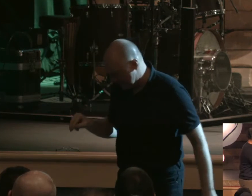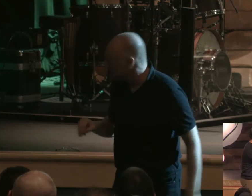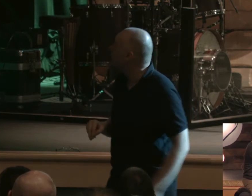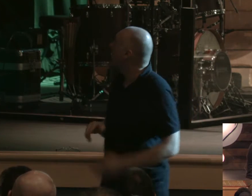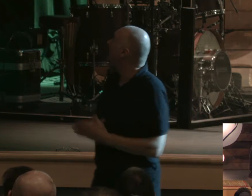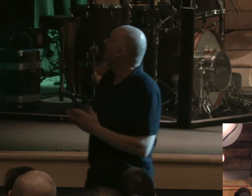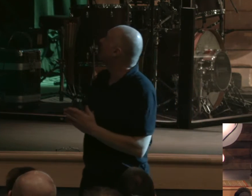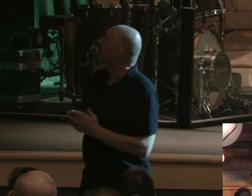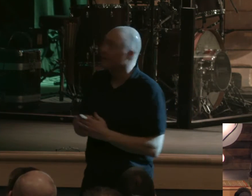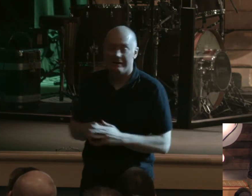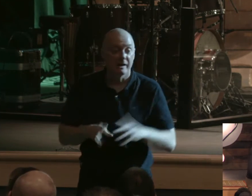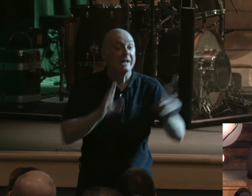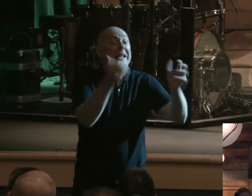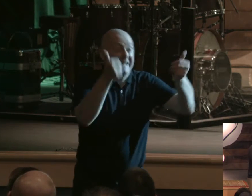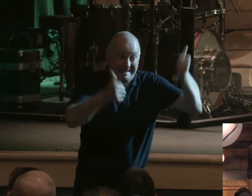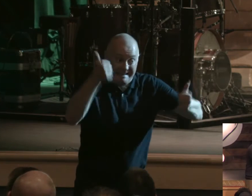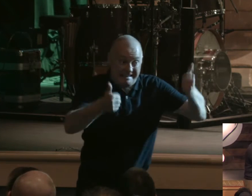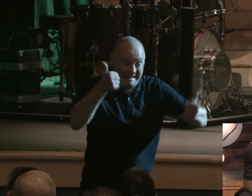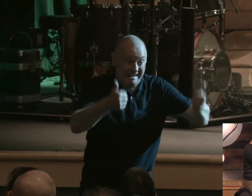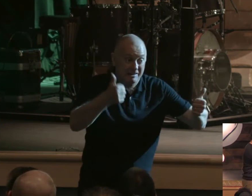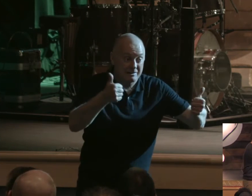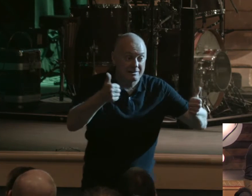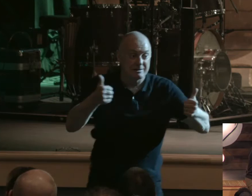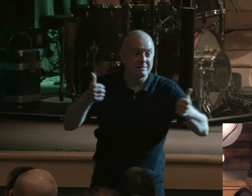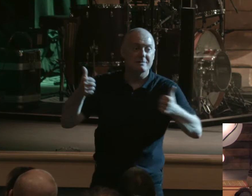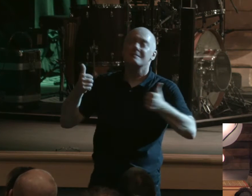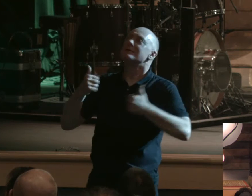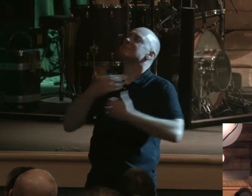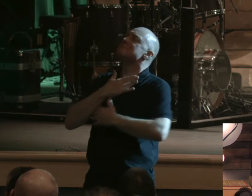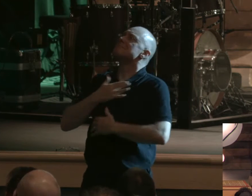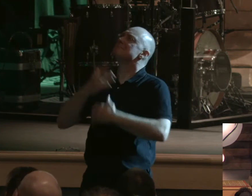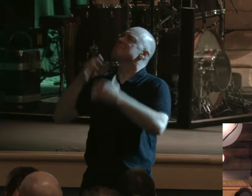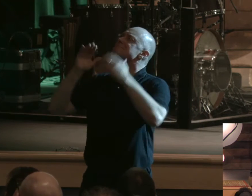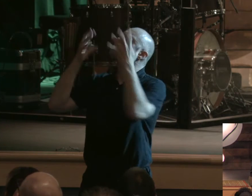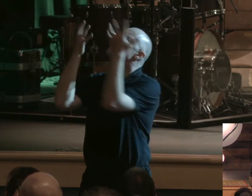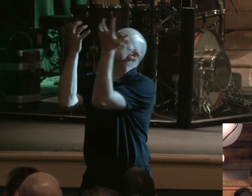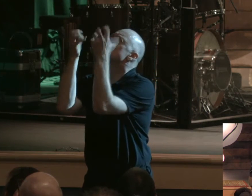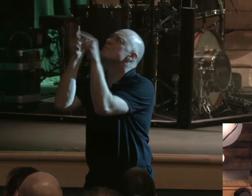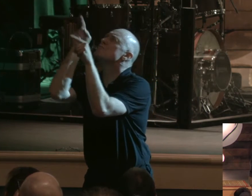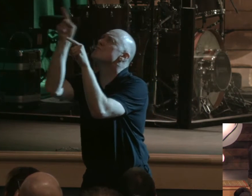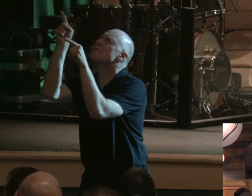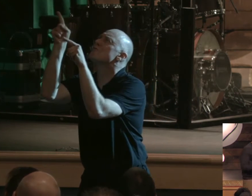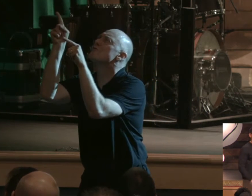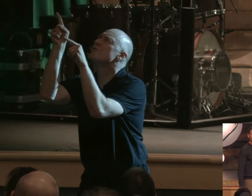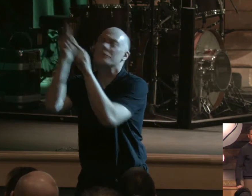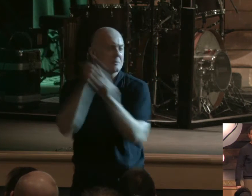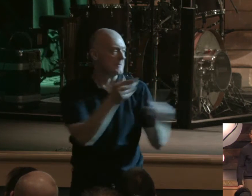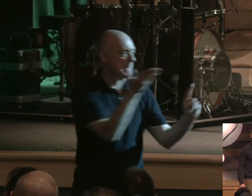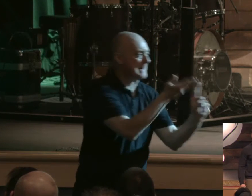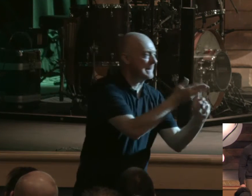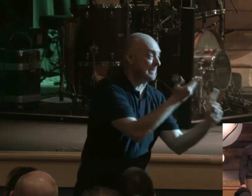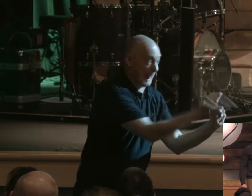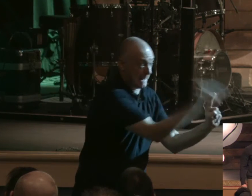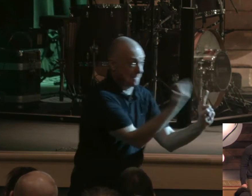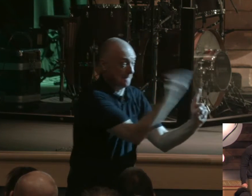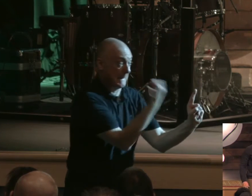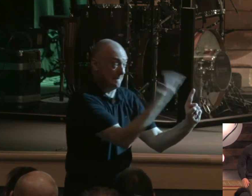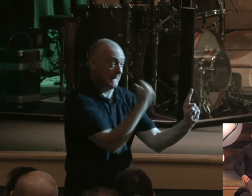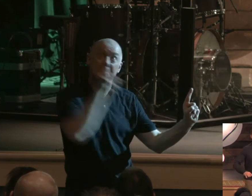this. You can seek to please God, the fear of the Lord, and then persuade men as to the gospel of Jesus